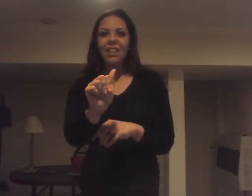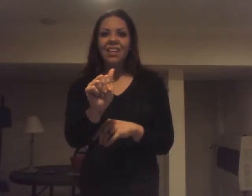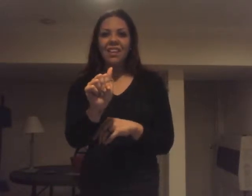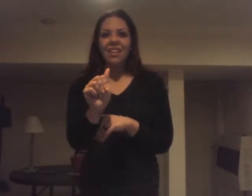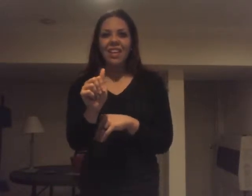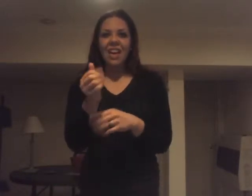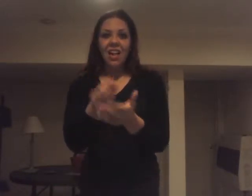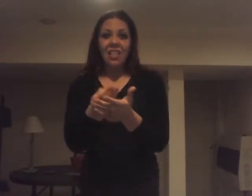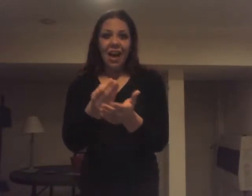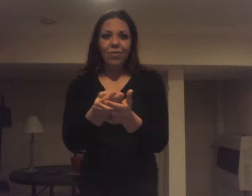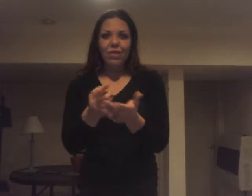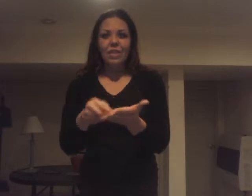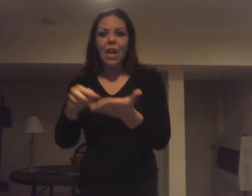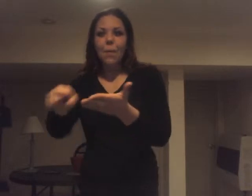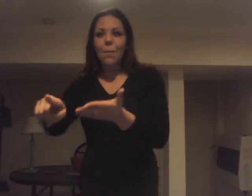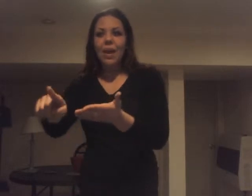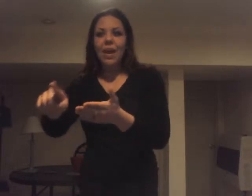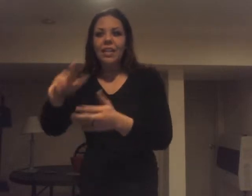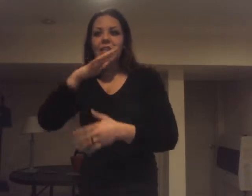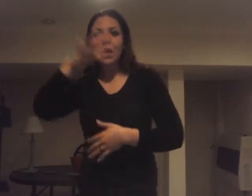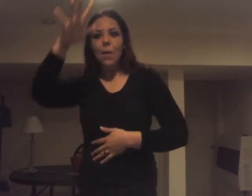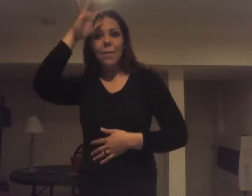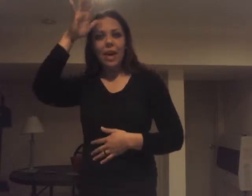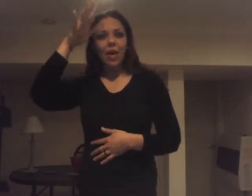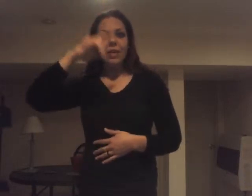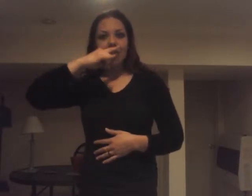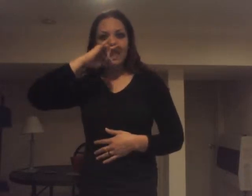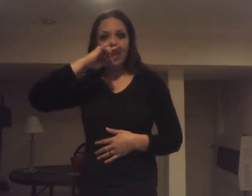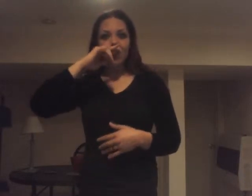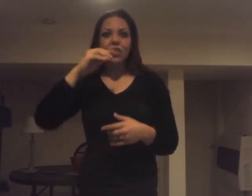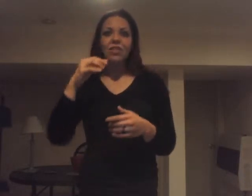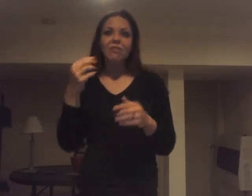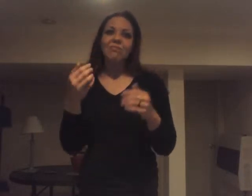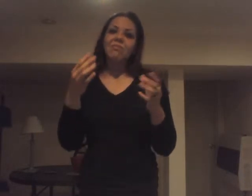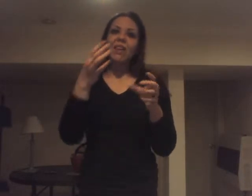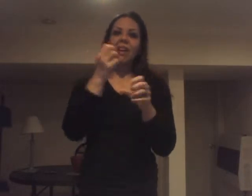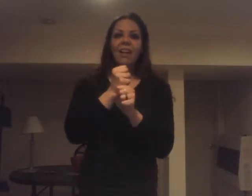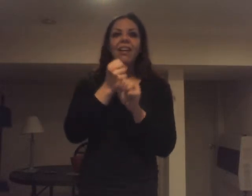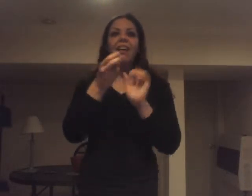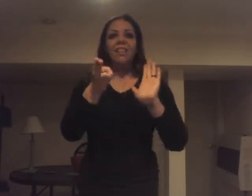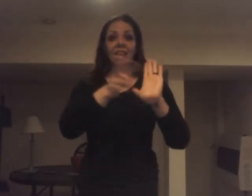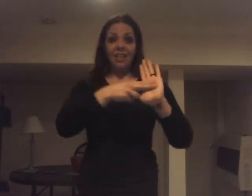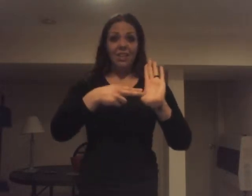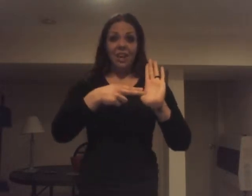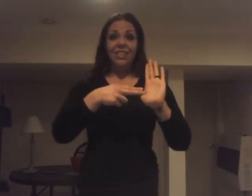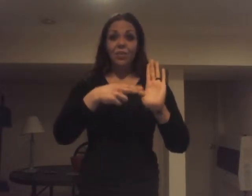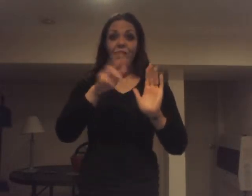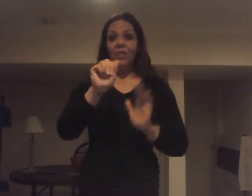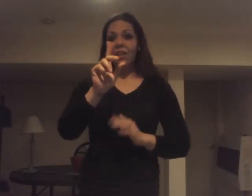parents of children who achieve this diagnosis of ADHD.